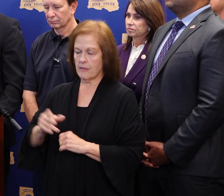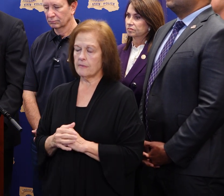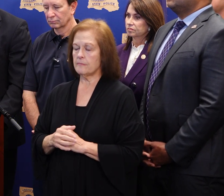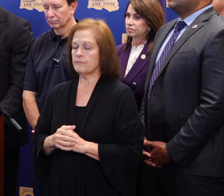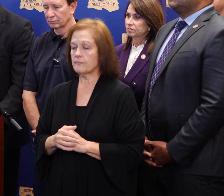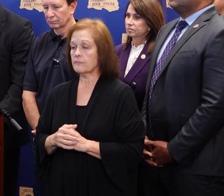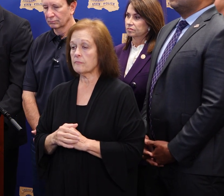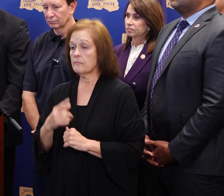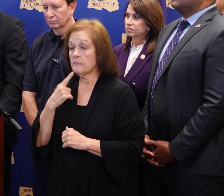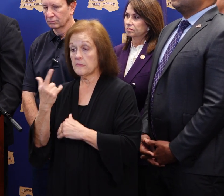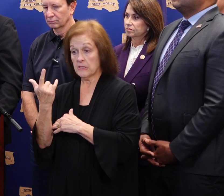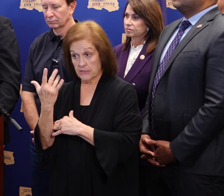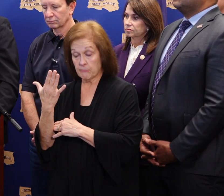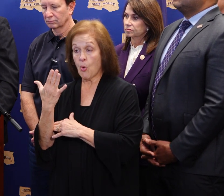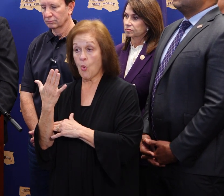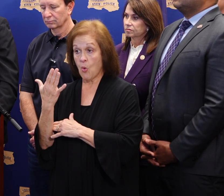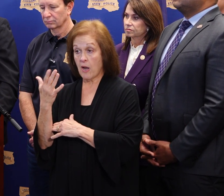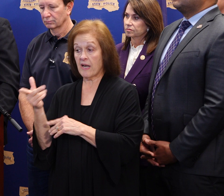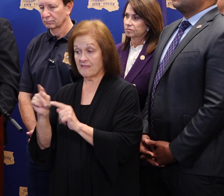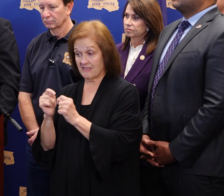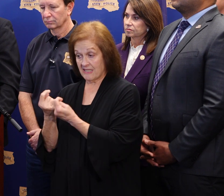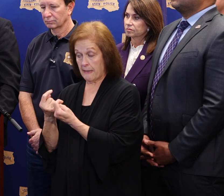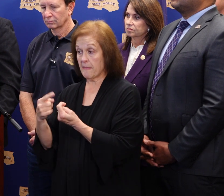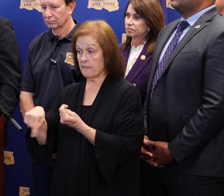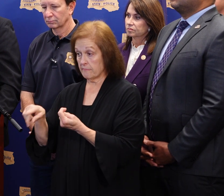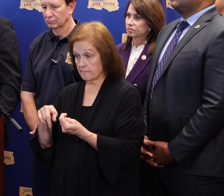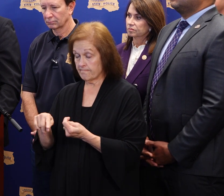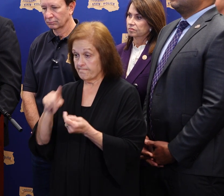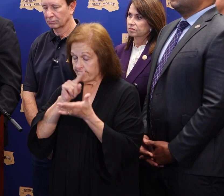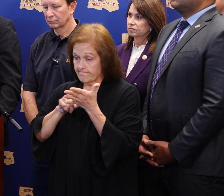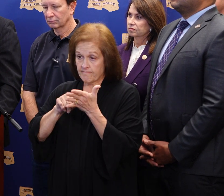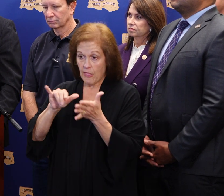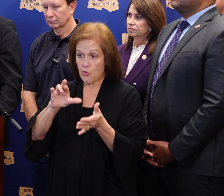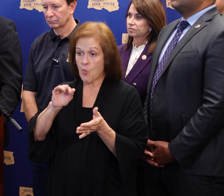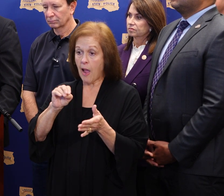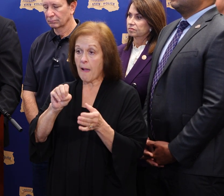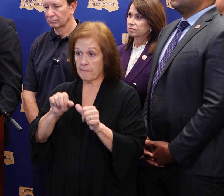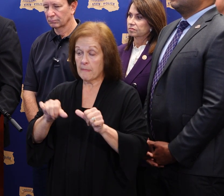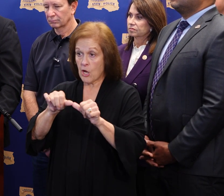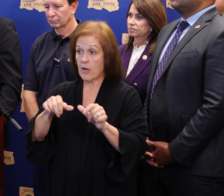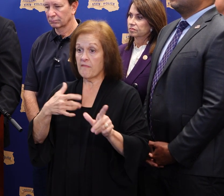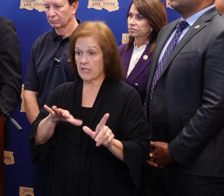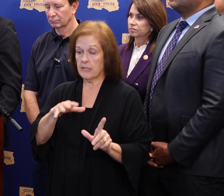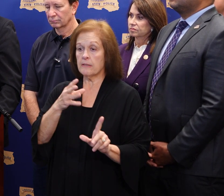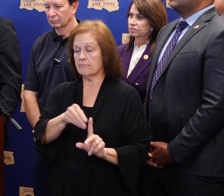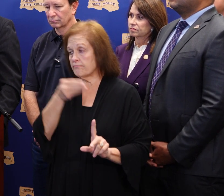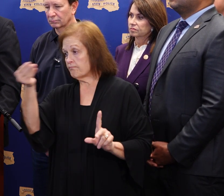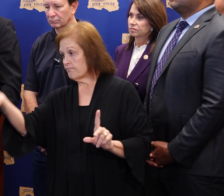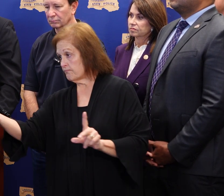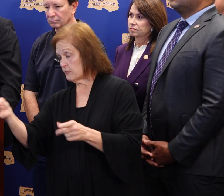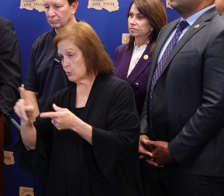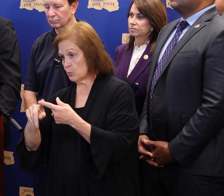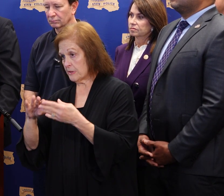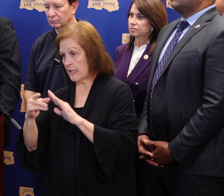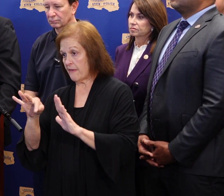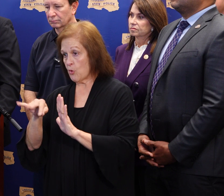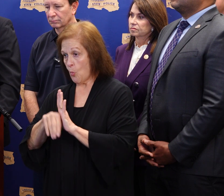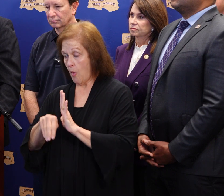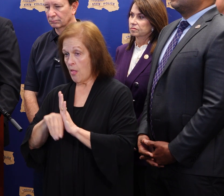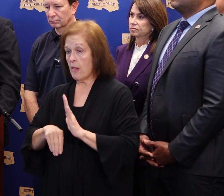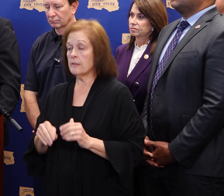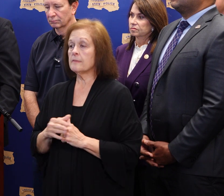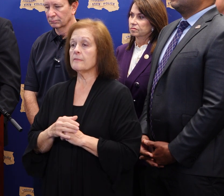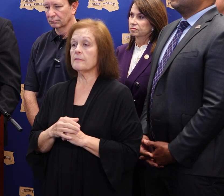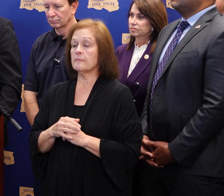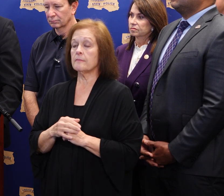Early this morning, evidence response teams finished their work at the crime scene. Bourbon Street has been turned over to the city of New Orleans. As